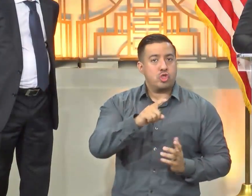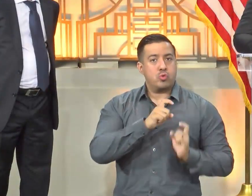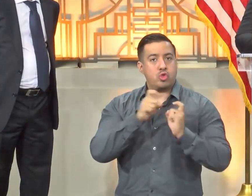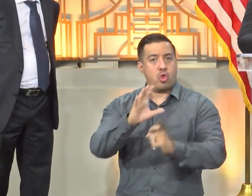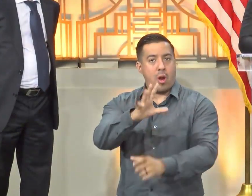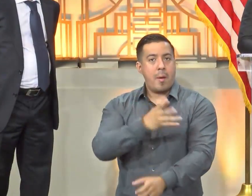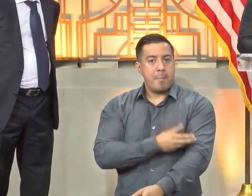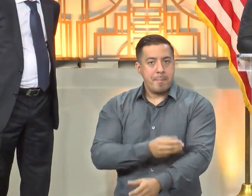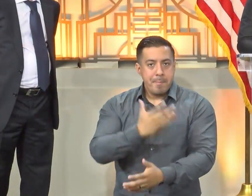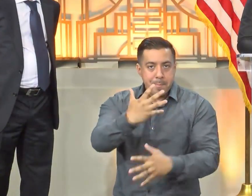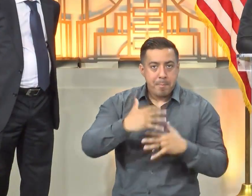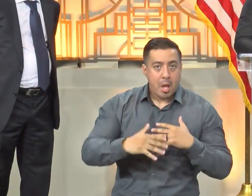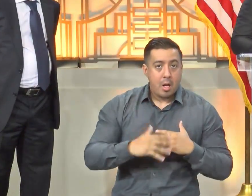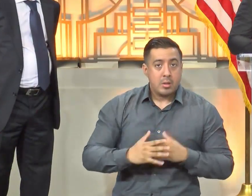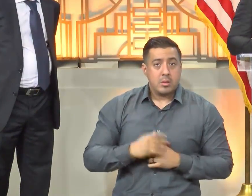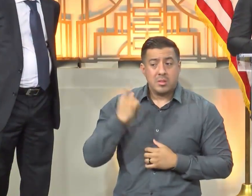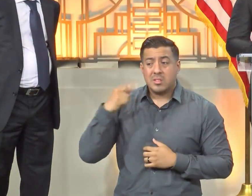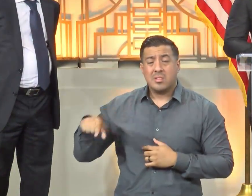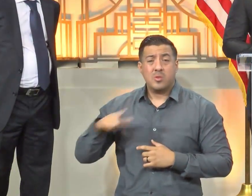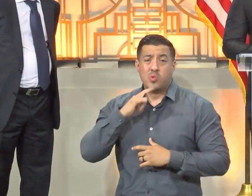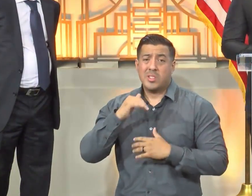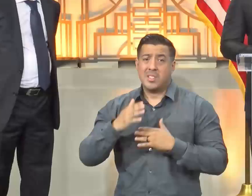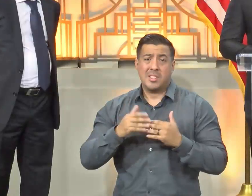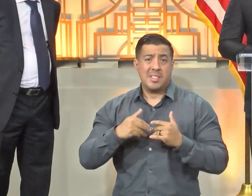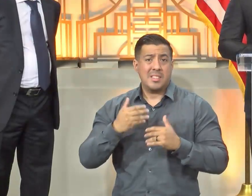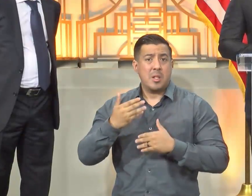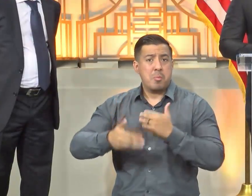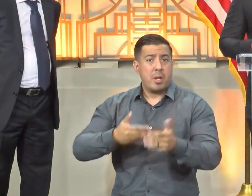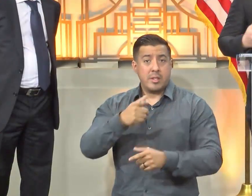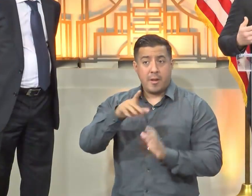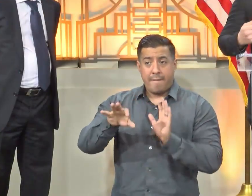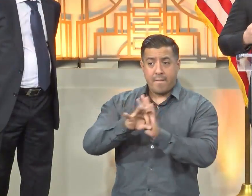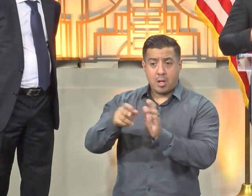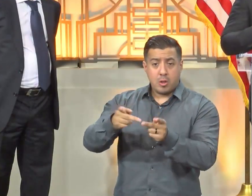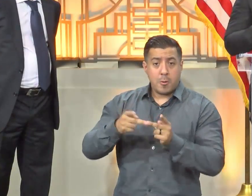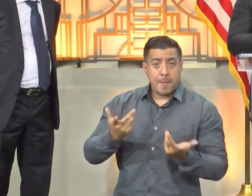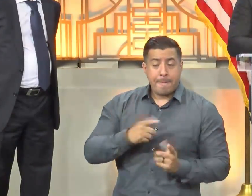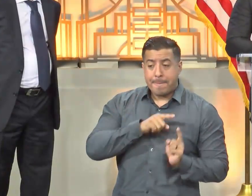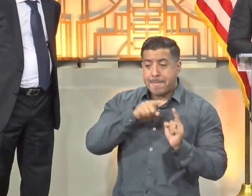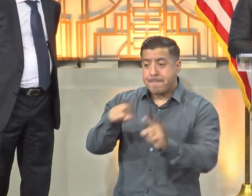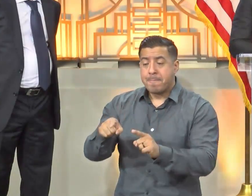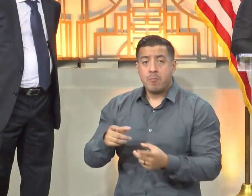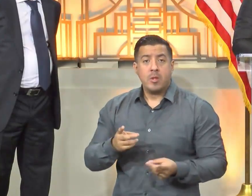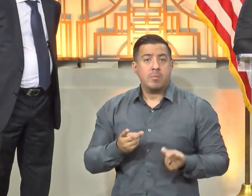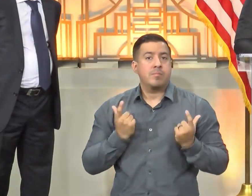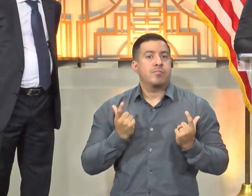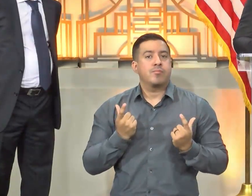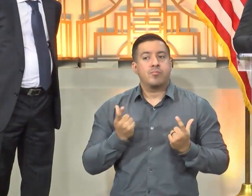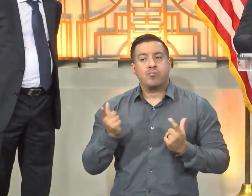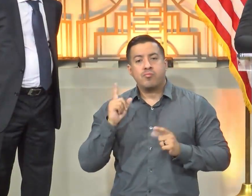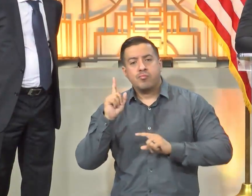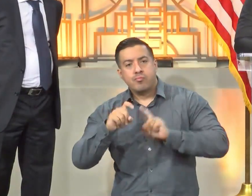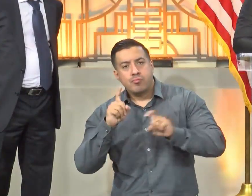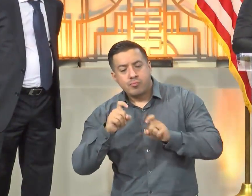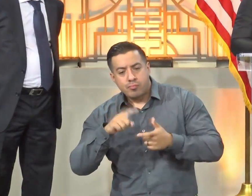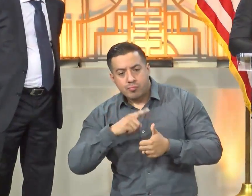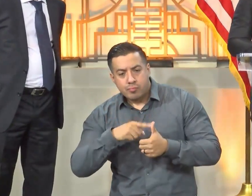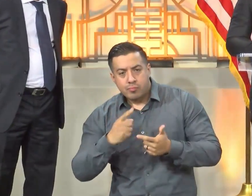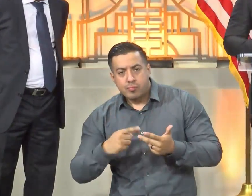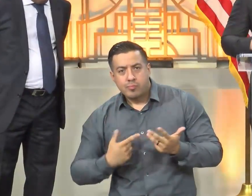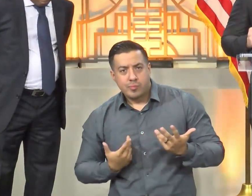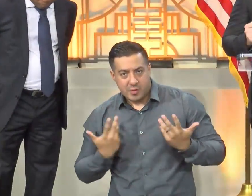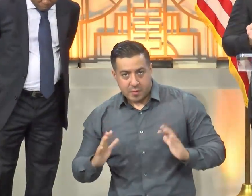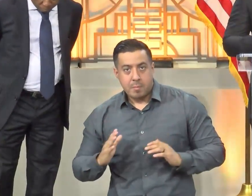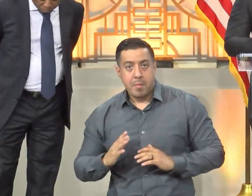Blood is a very easy process. Once you find one of the locations, it's just a quick eligibility questions, a quick health